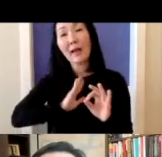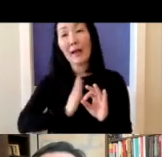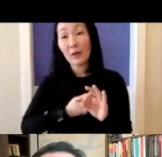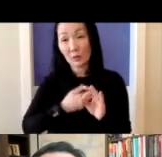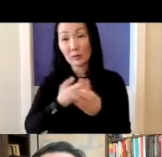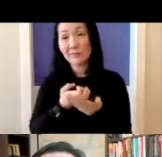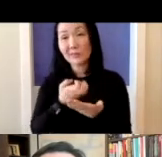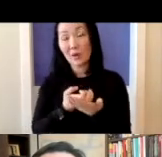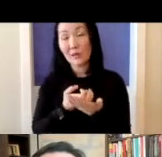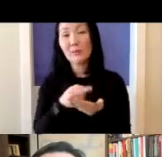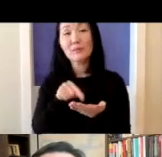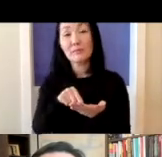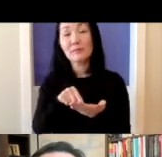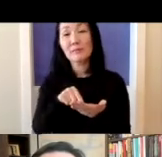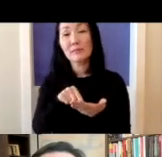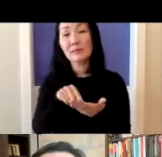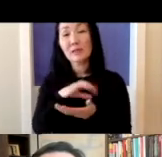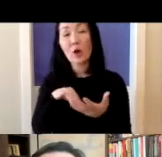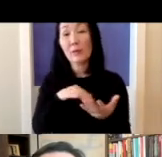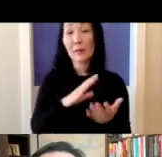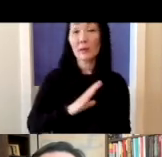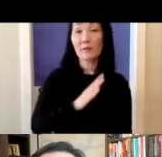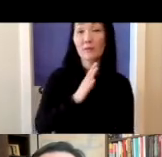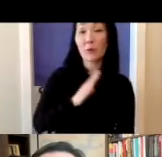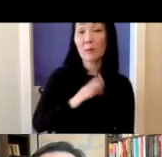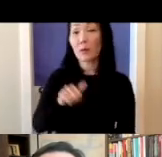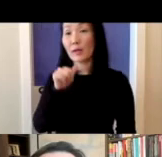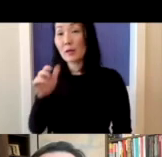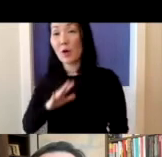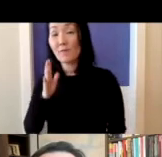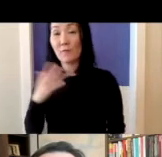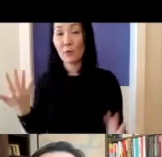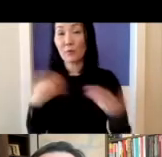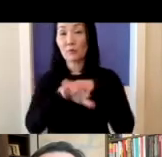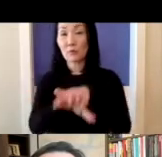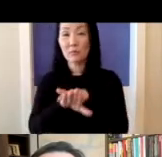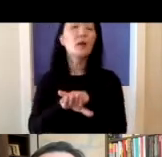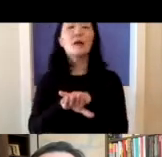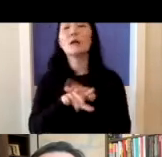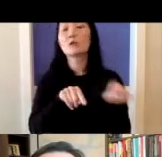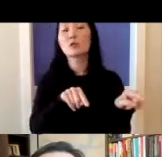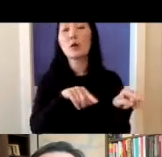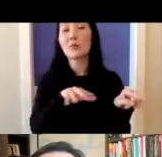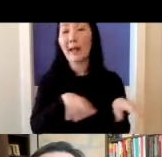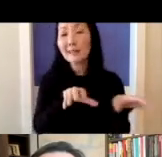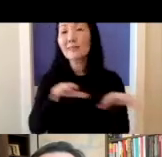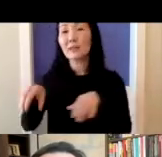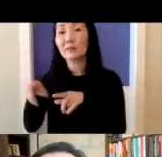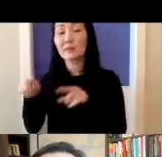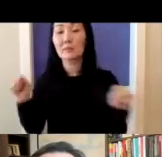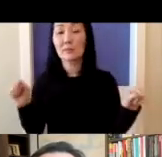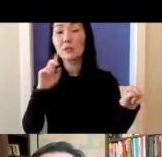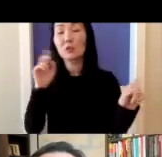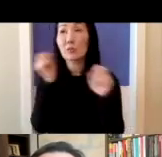which is a combination of formal and informal activities that very much when we think about our economy,